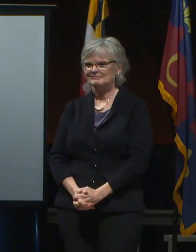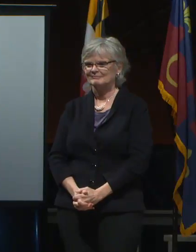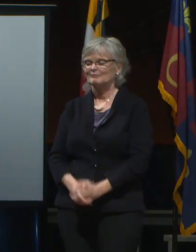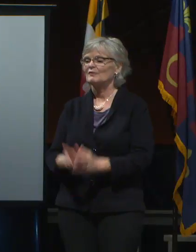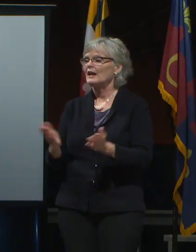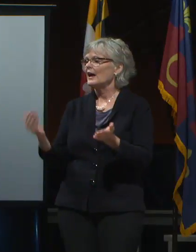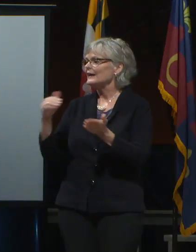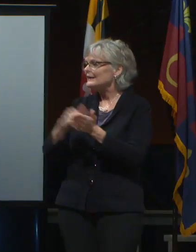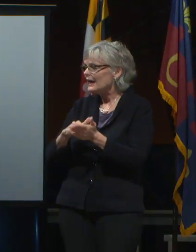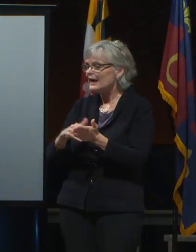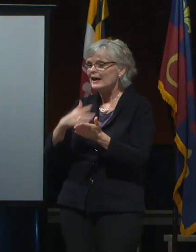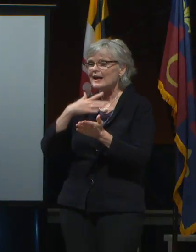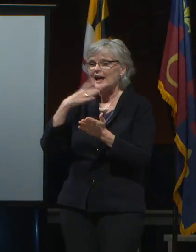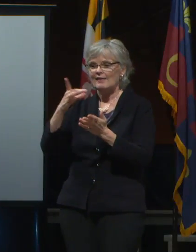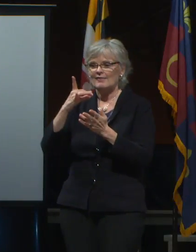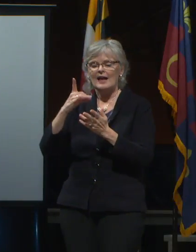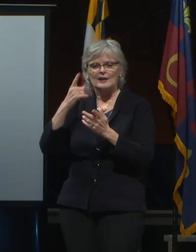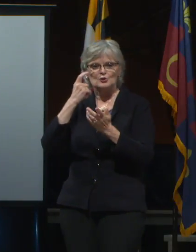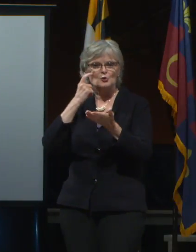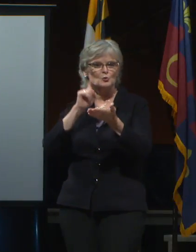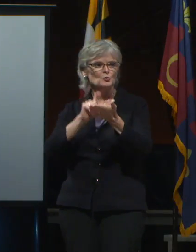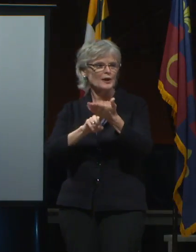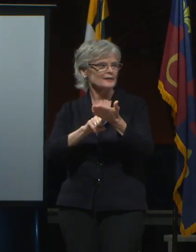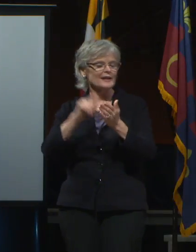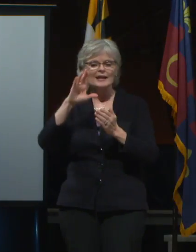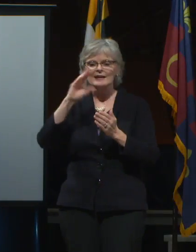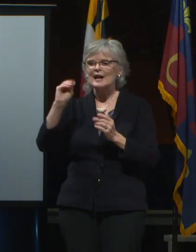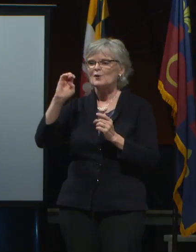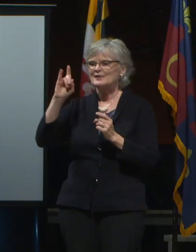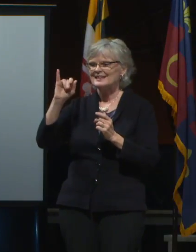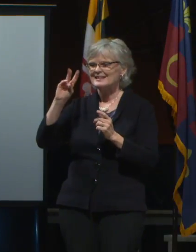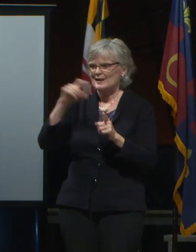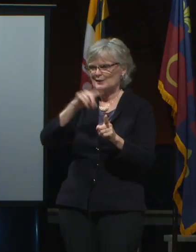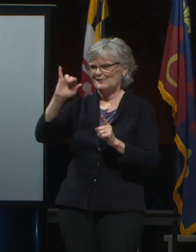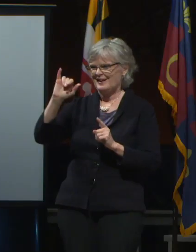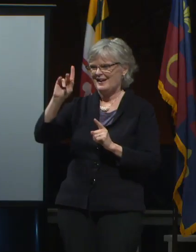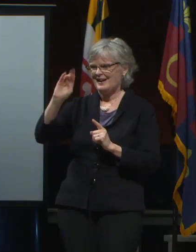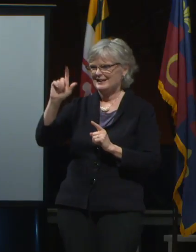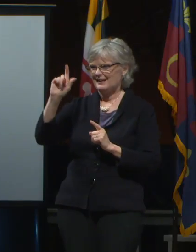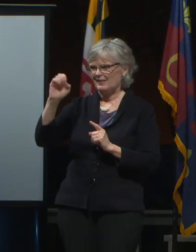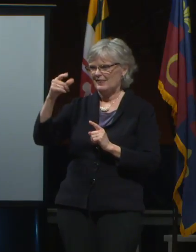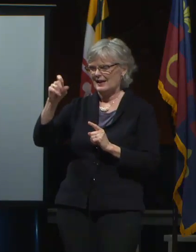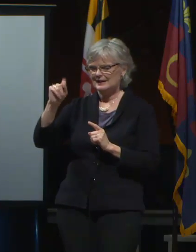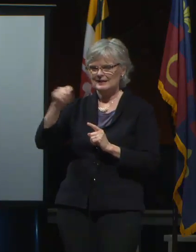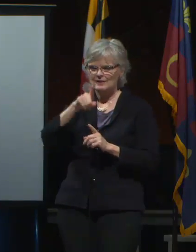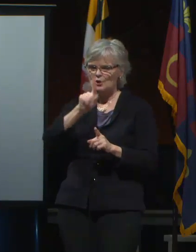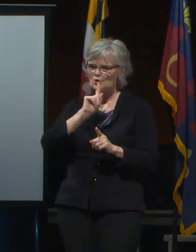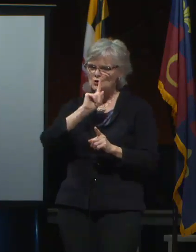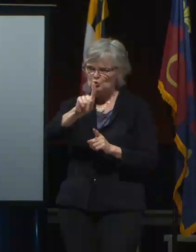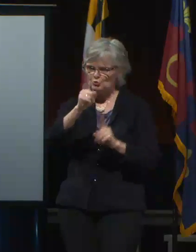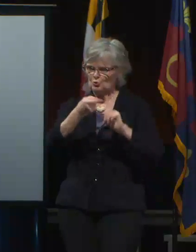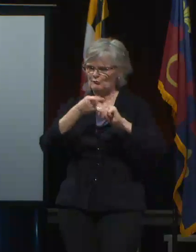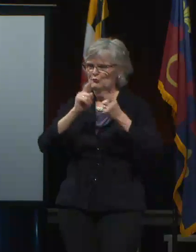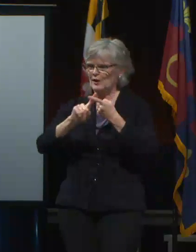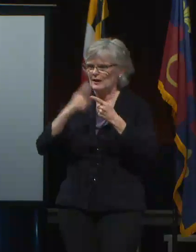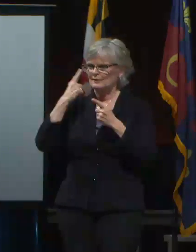Once again, I'd like to specifically recognize County Executive Ike Leggett, who has been a true friend to